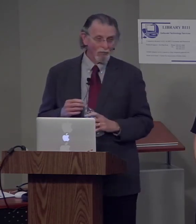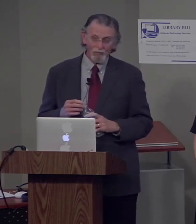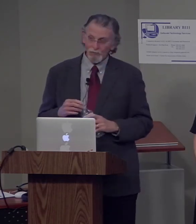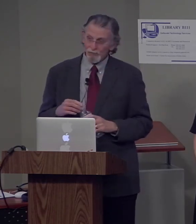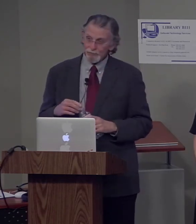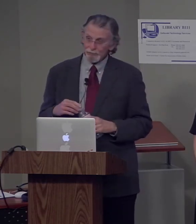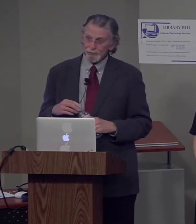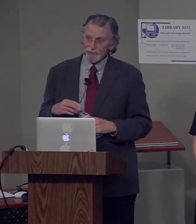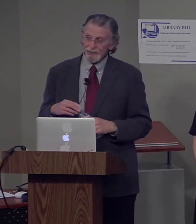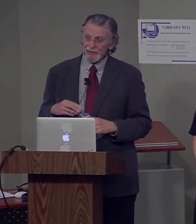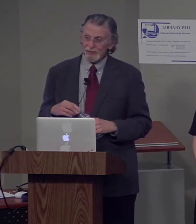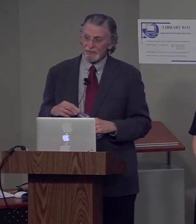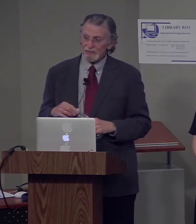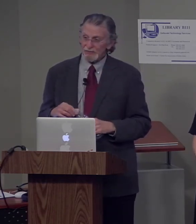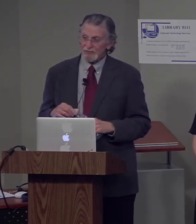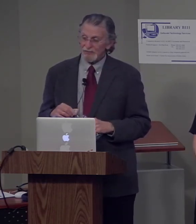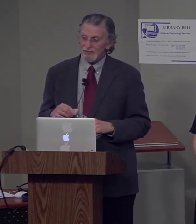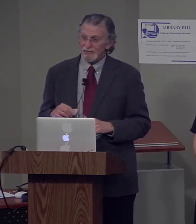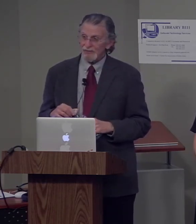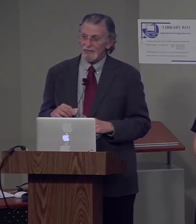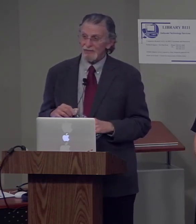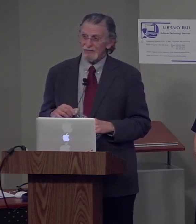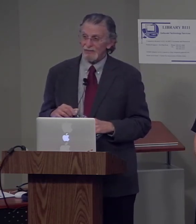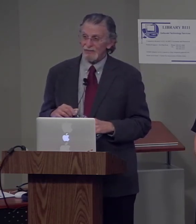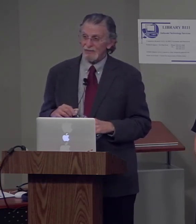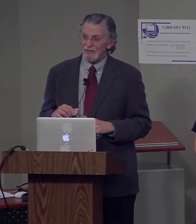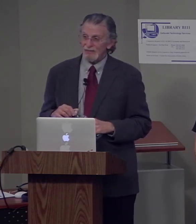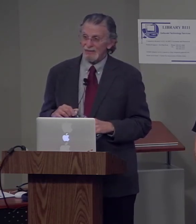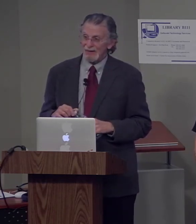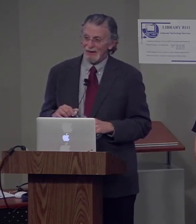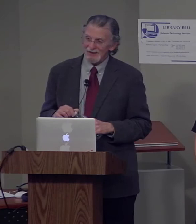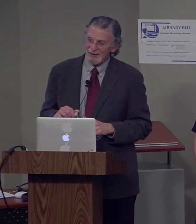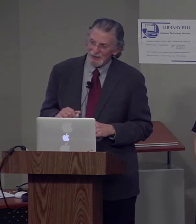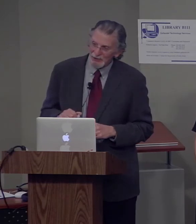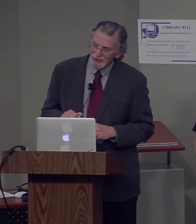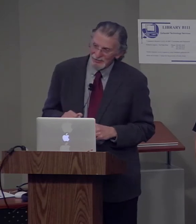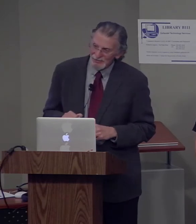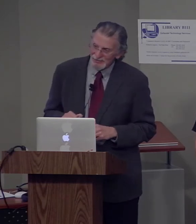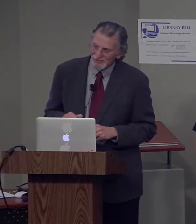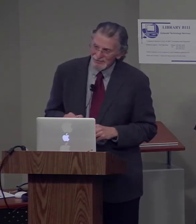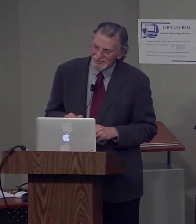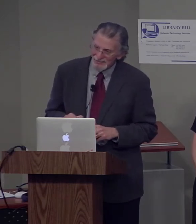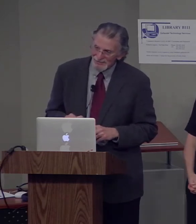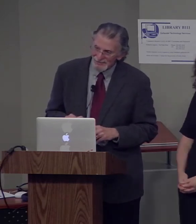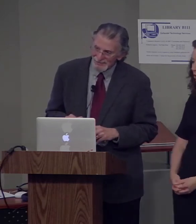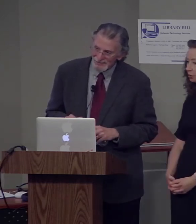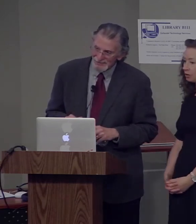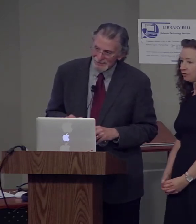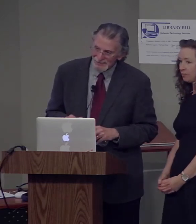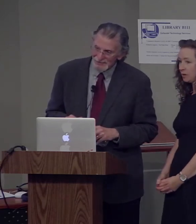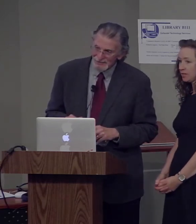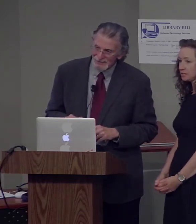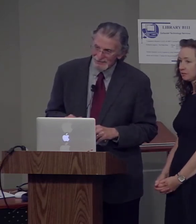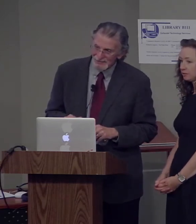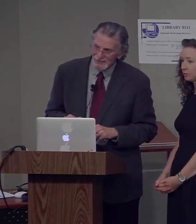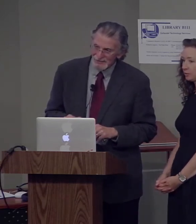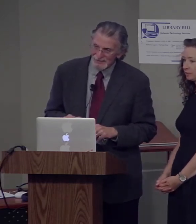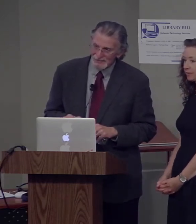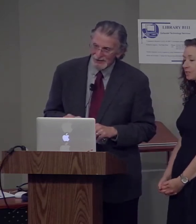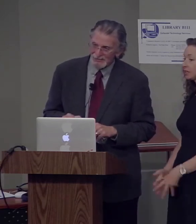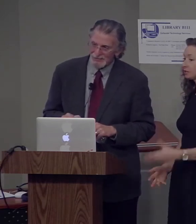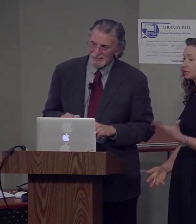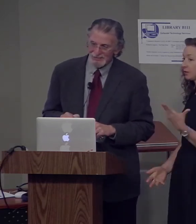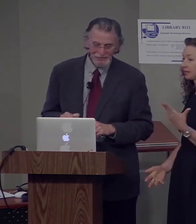Melissa asked Clifton, do you have a question? He says, I do, but I'm going to hold off on a moment. I can't hear you. I'm going to hold off on my question for a